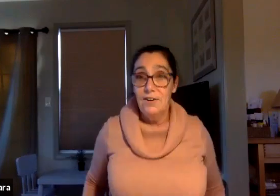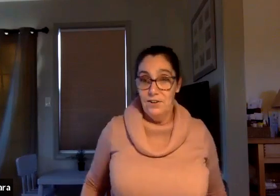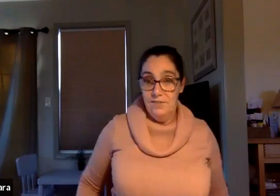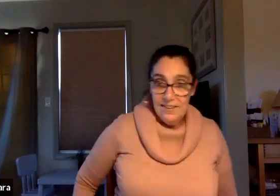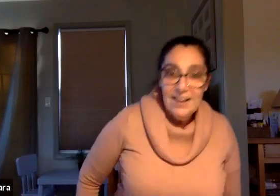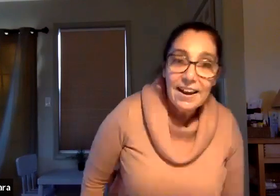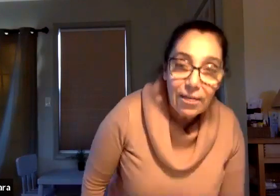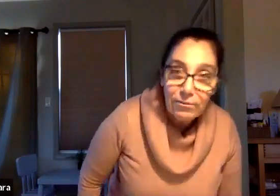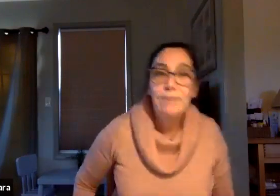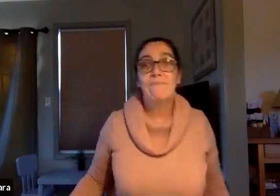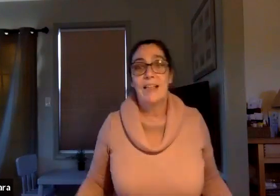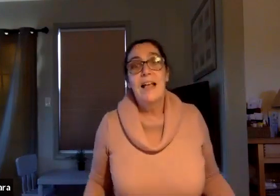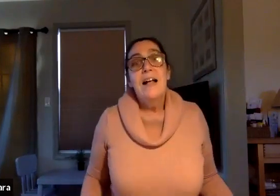later, Catherine.